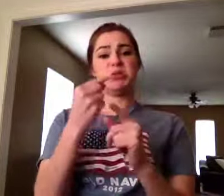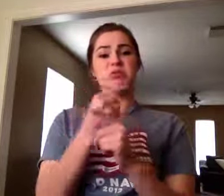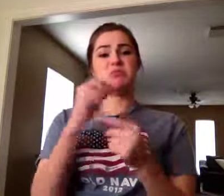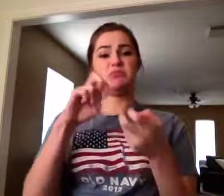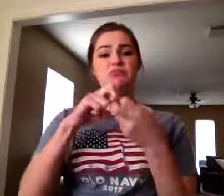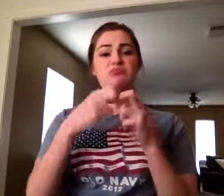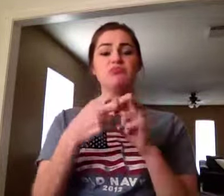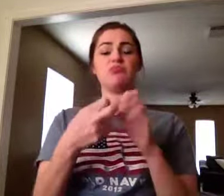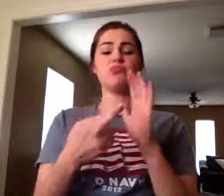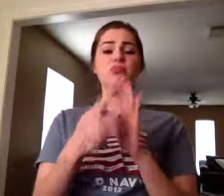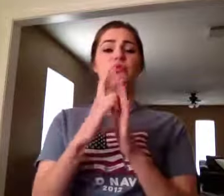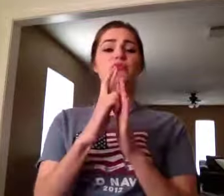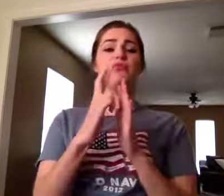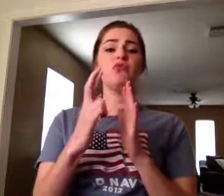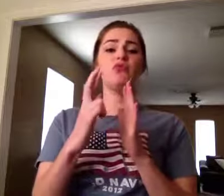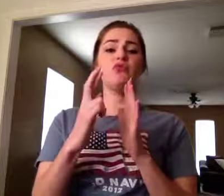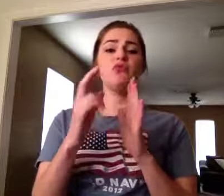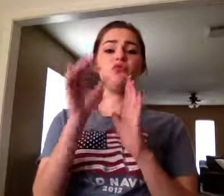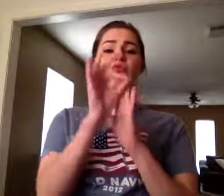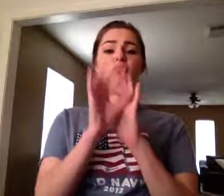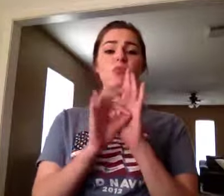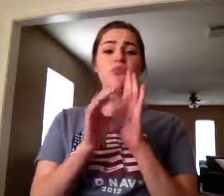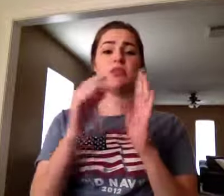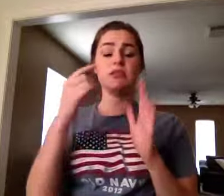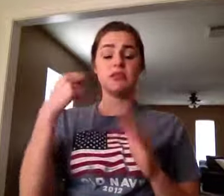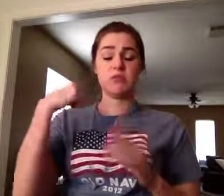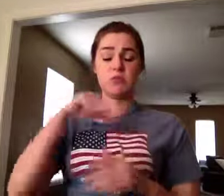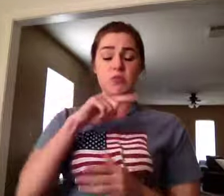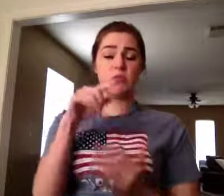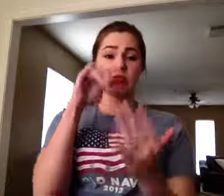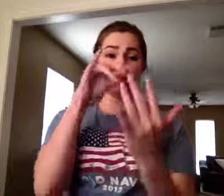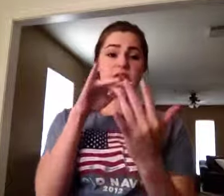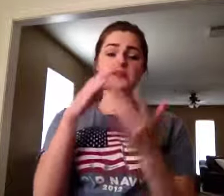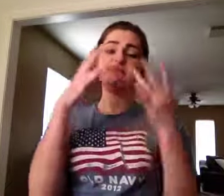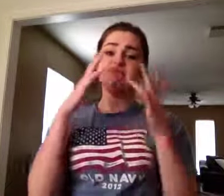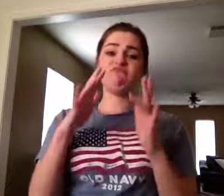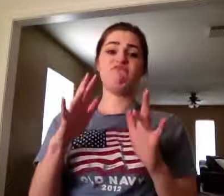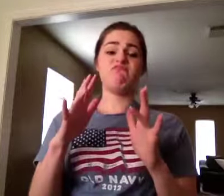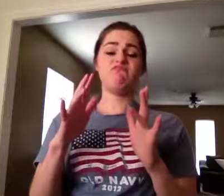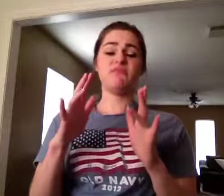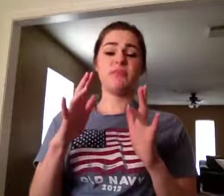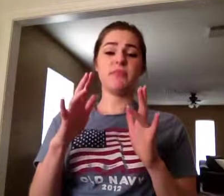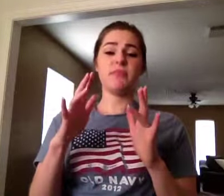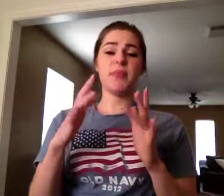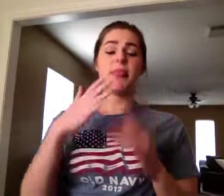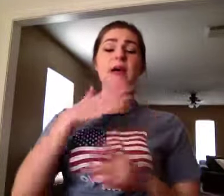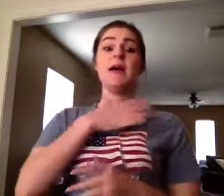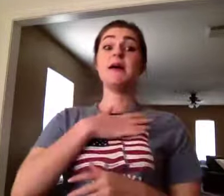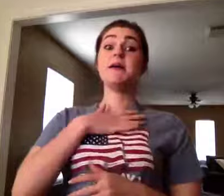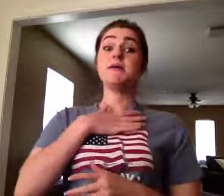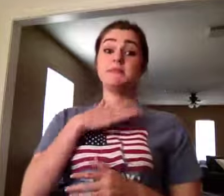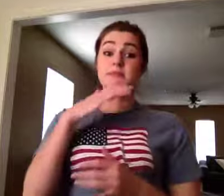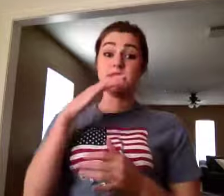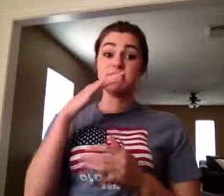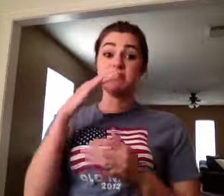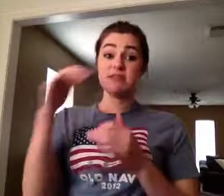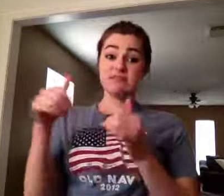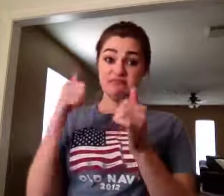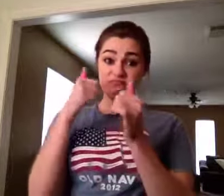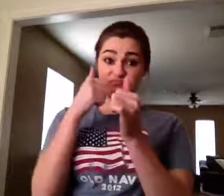already, and we'll use them to solve some actual problems. Please follow along and take notes on the figures and the formulas.